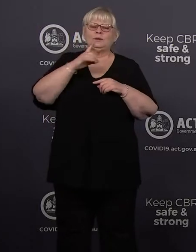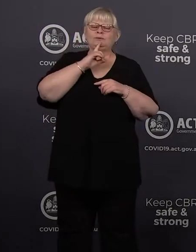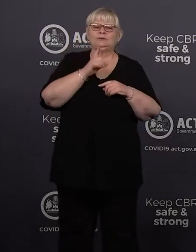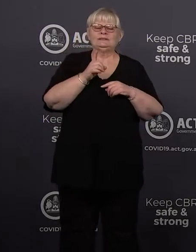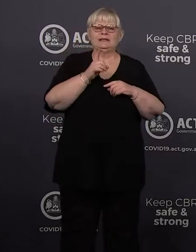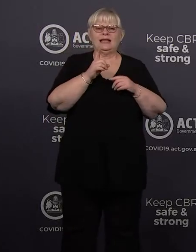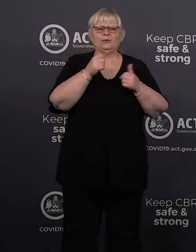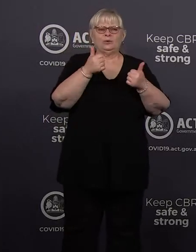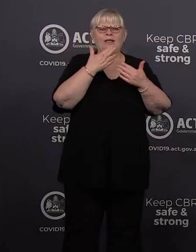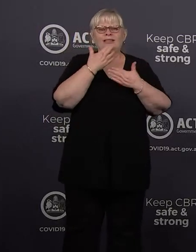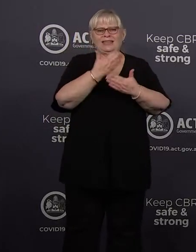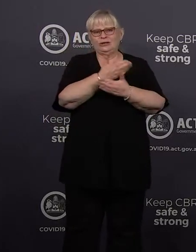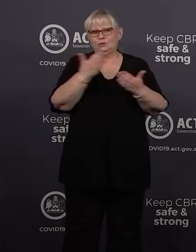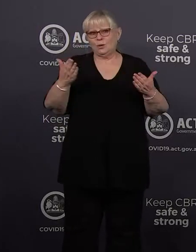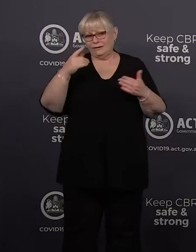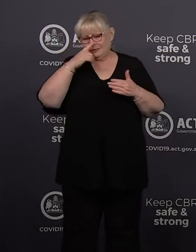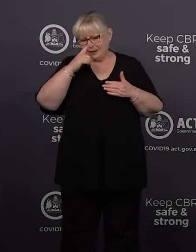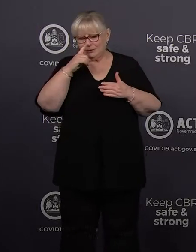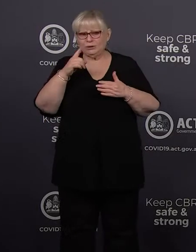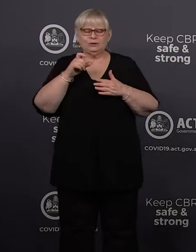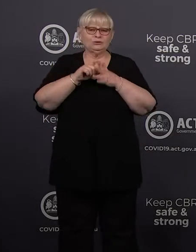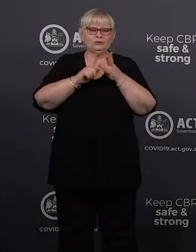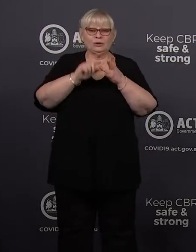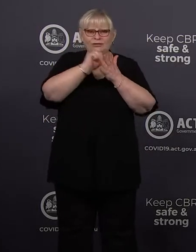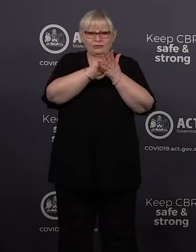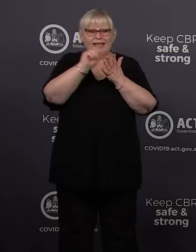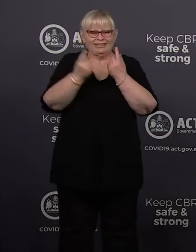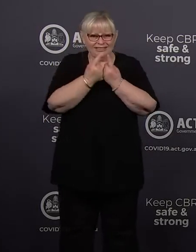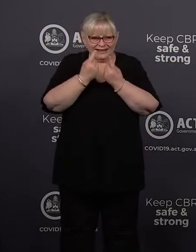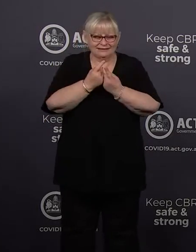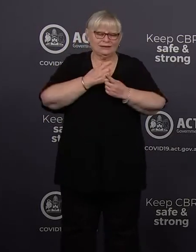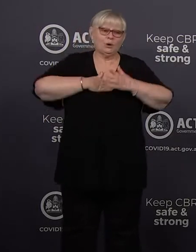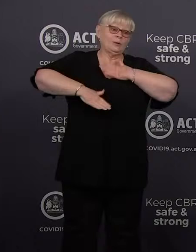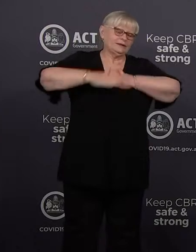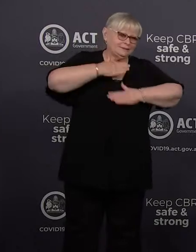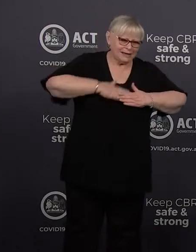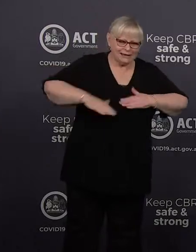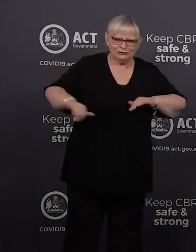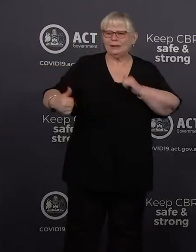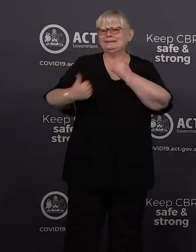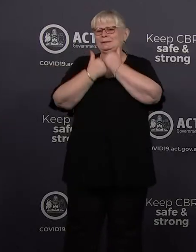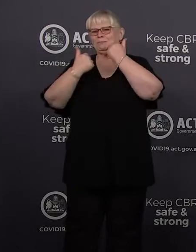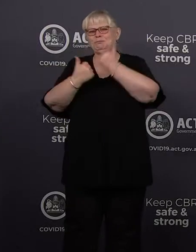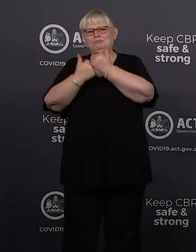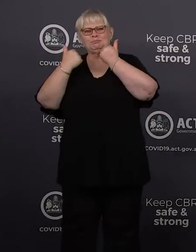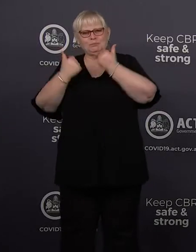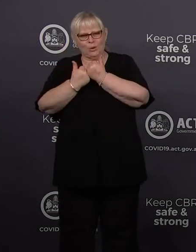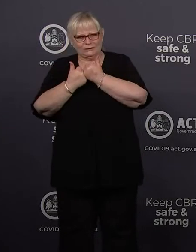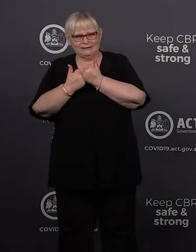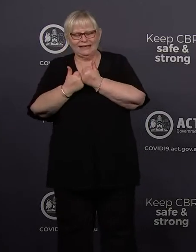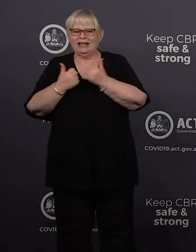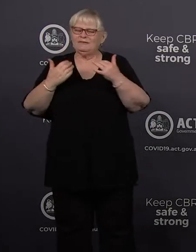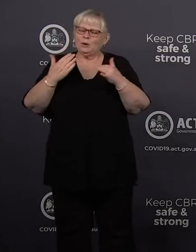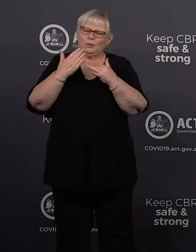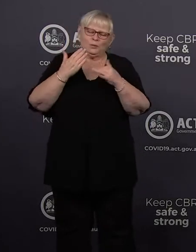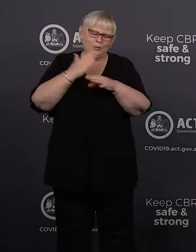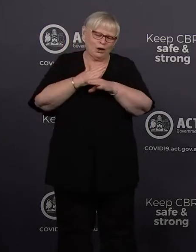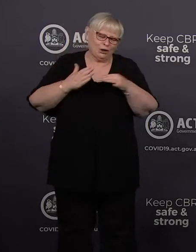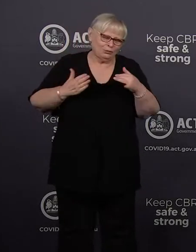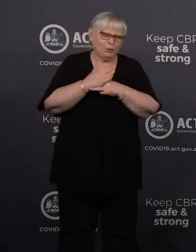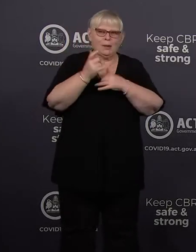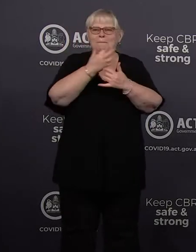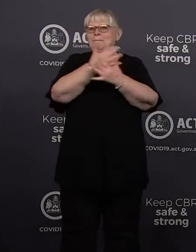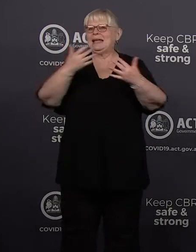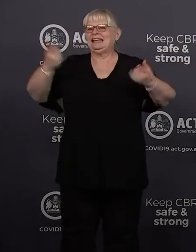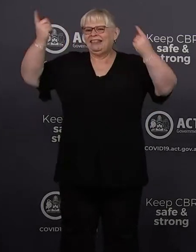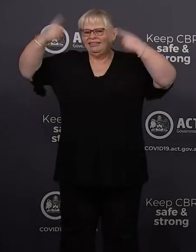to all Canberrans who have done the right thing and been patient and supported us as we work through our thousands and thousands of contacts